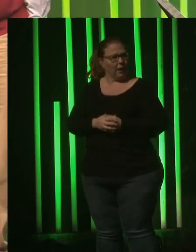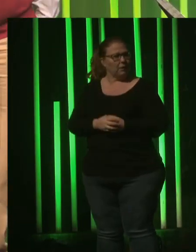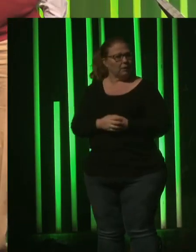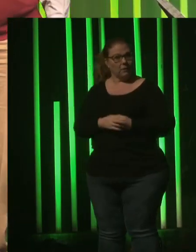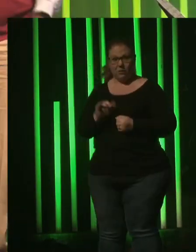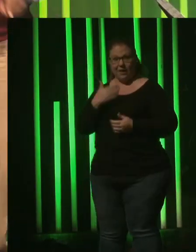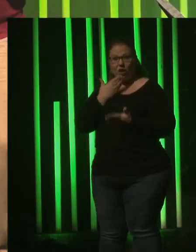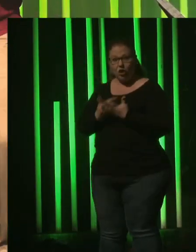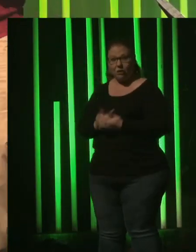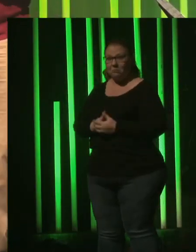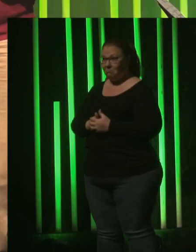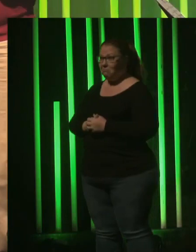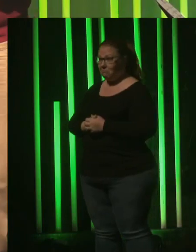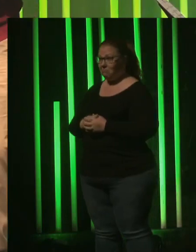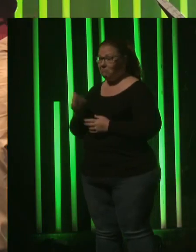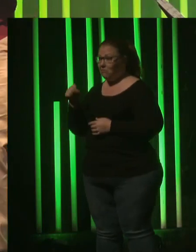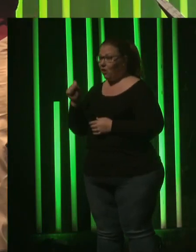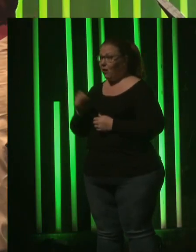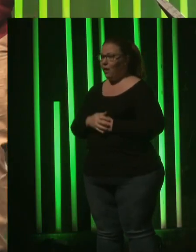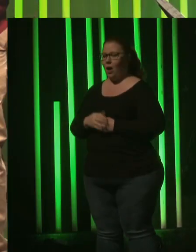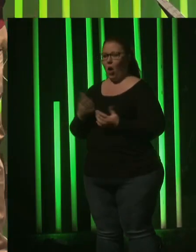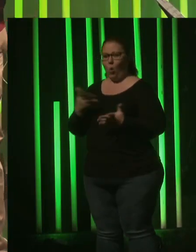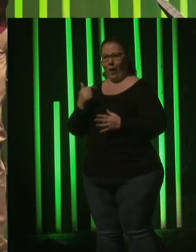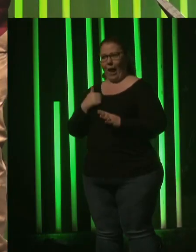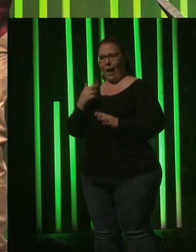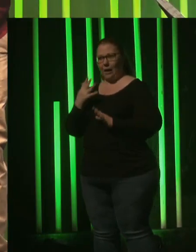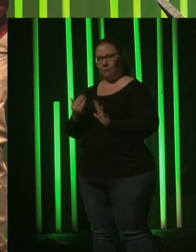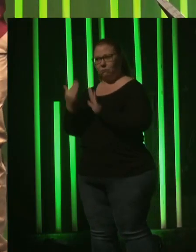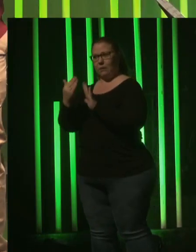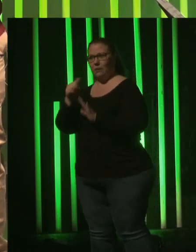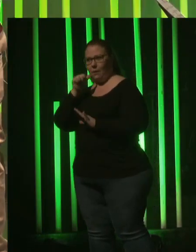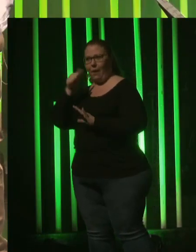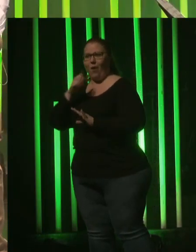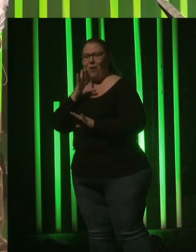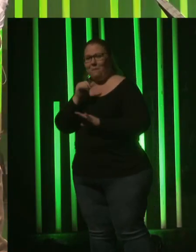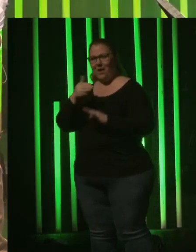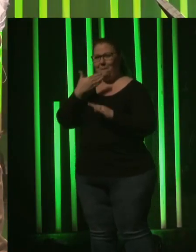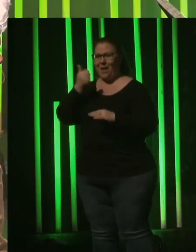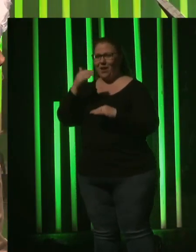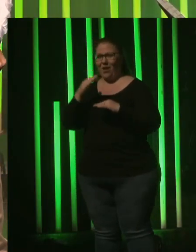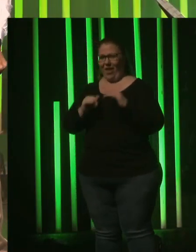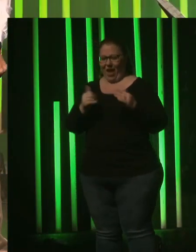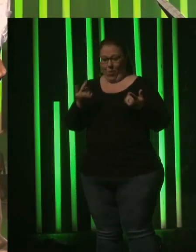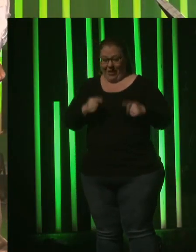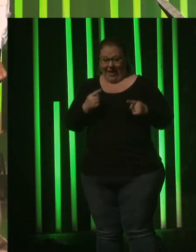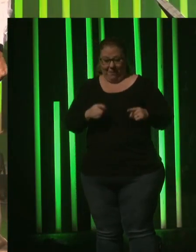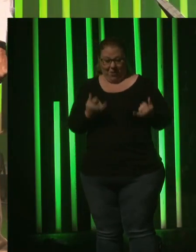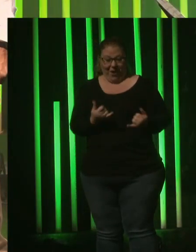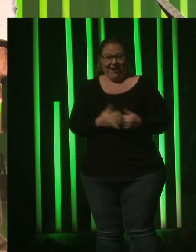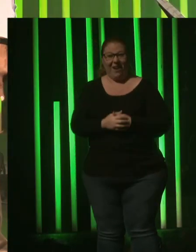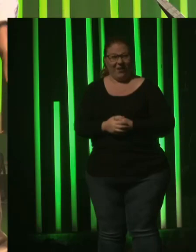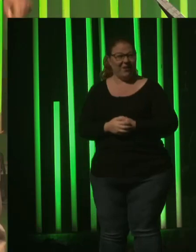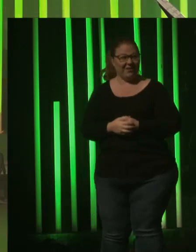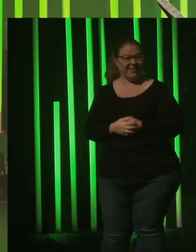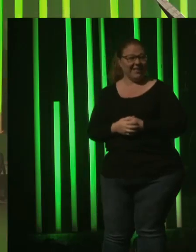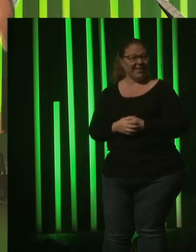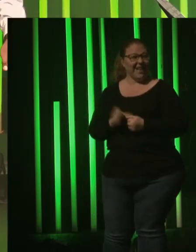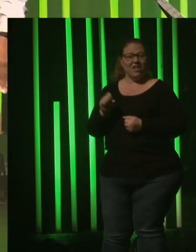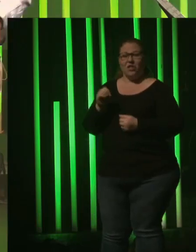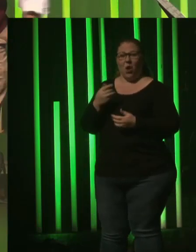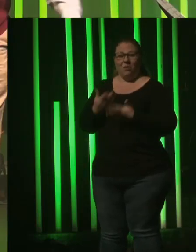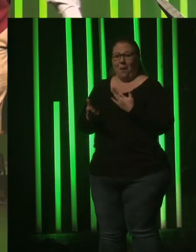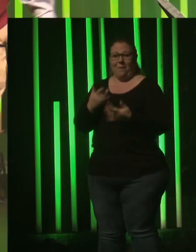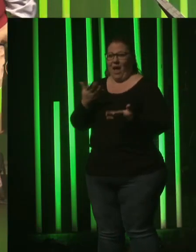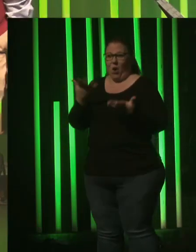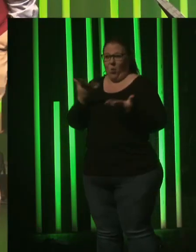good? Yeah, that what I encounter tomorrow is gonna be better than what's going on in my life today. And so no matter what